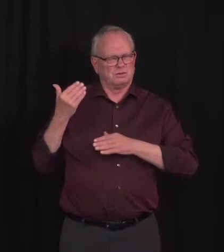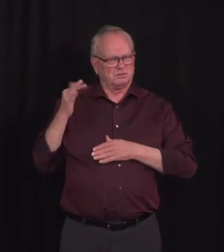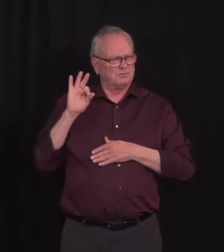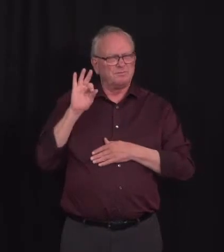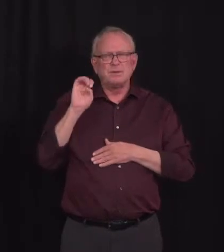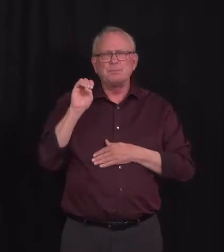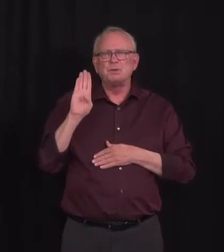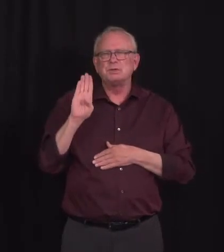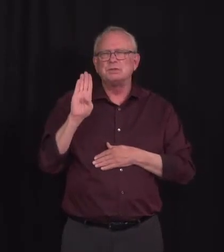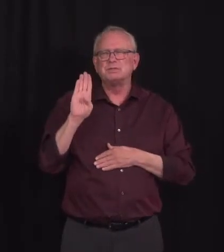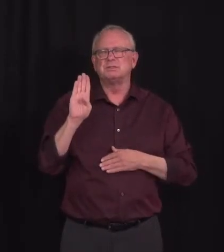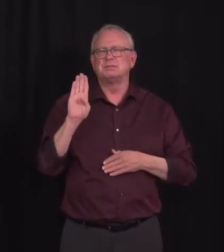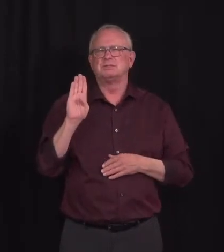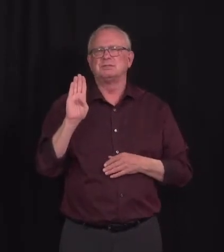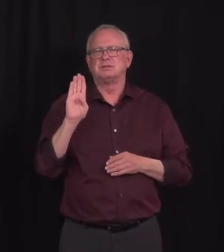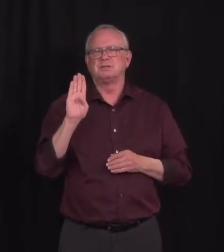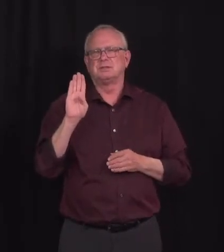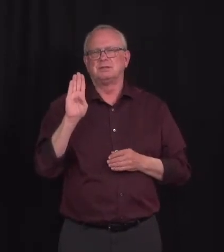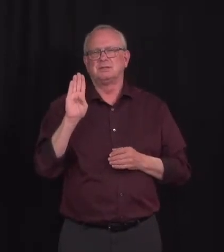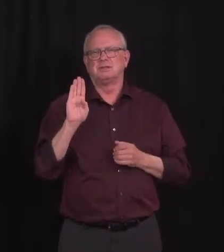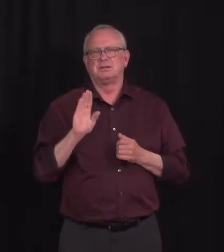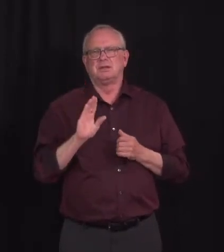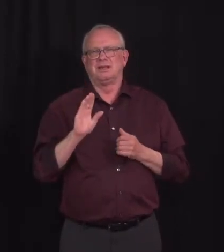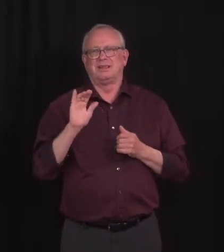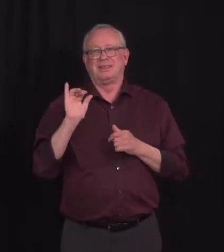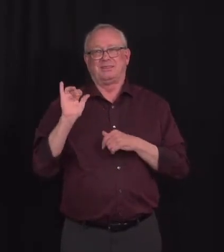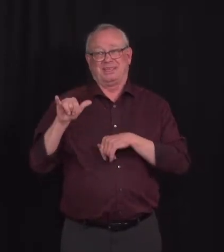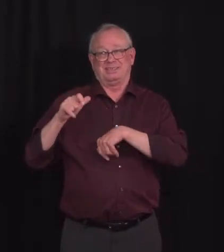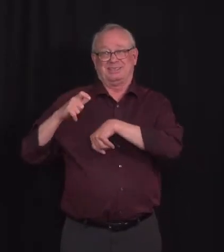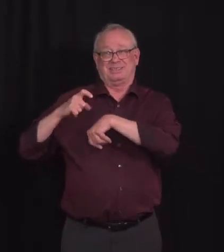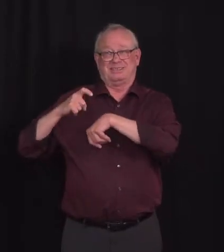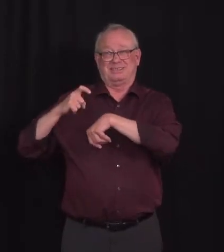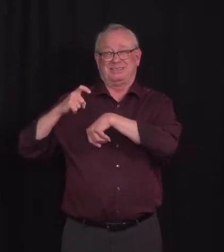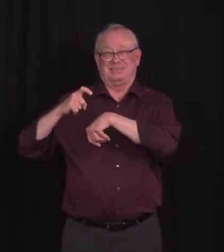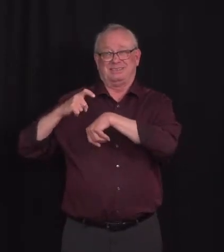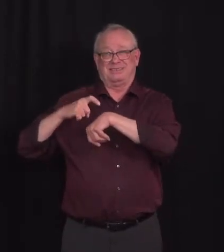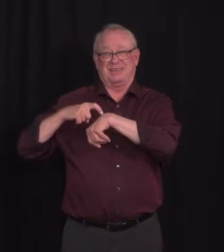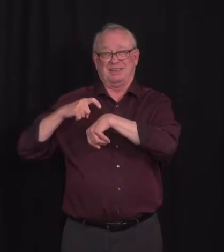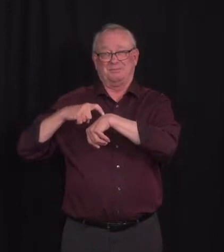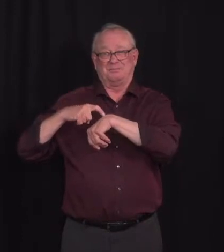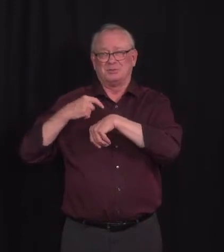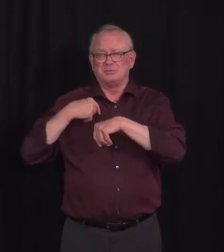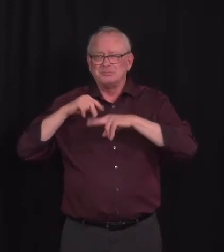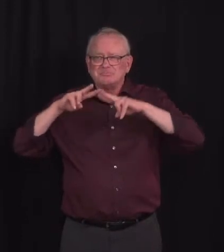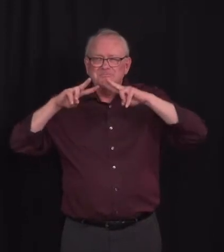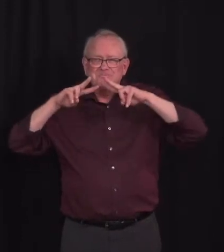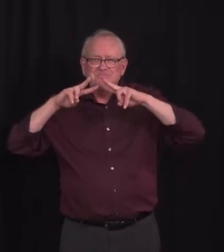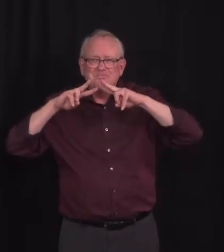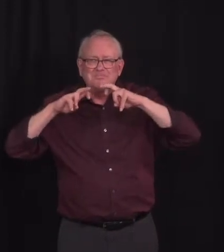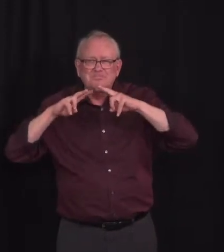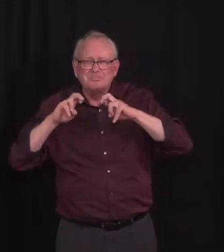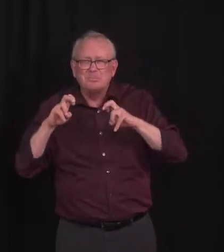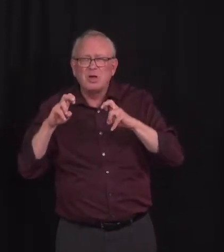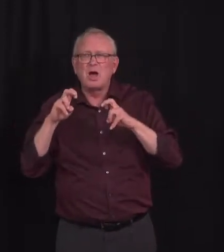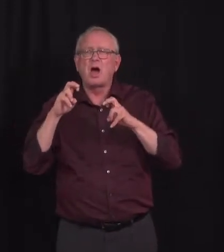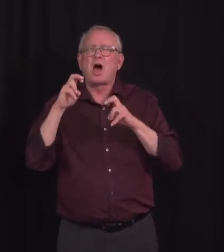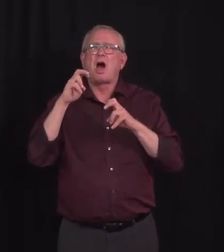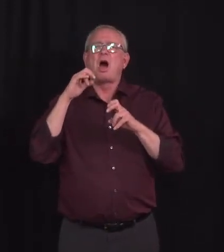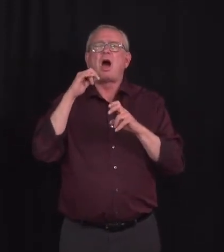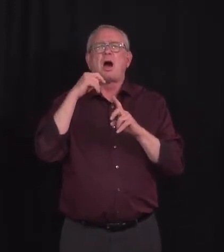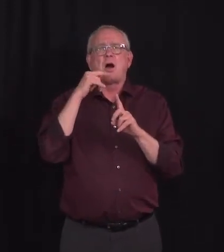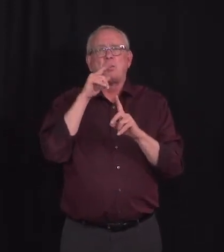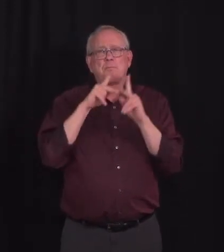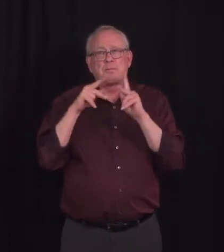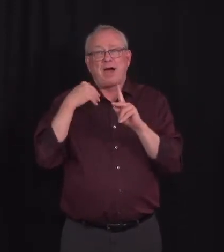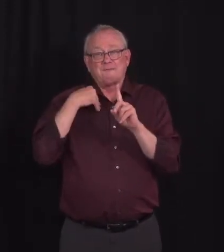point in time, we had a percent positivity of our serology that was at about 5% when adjusted for population.